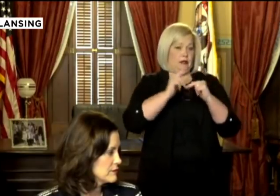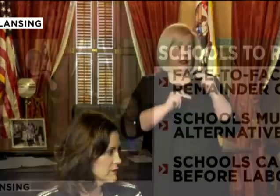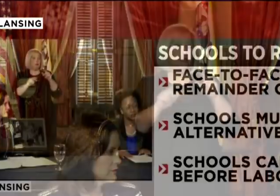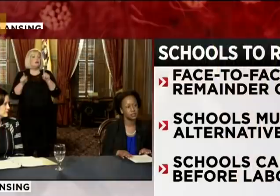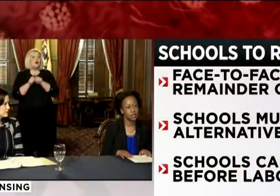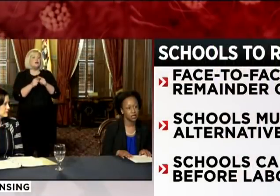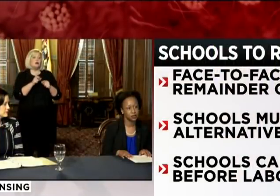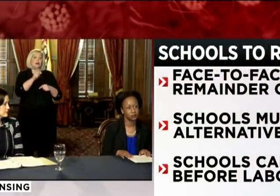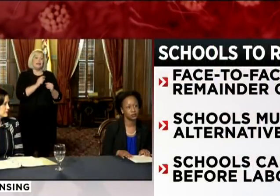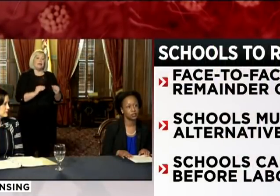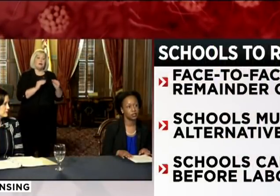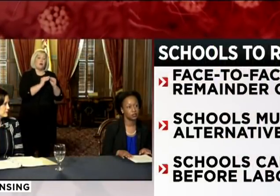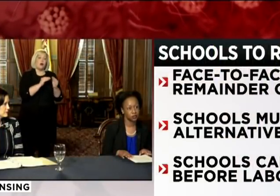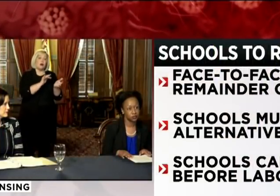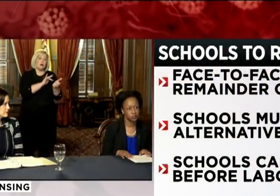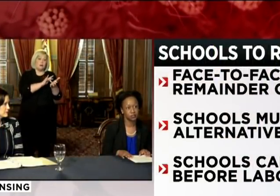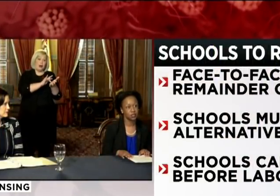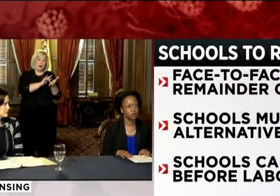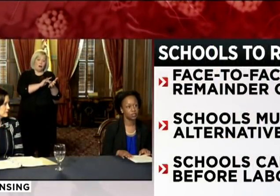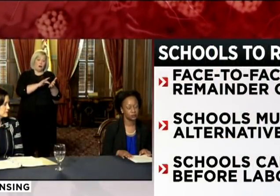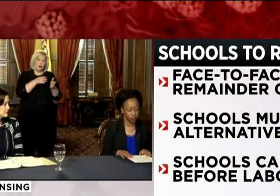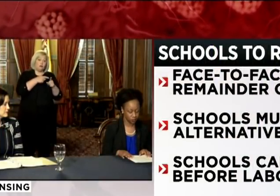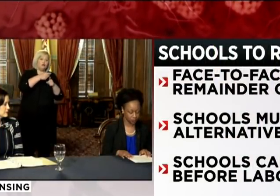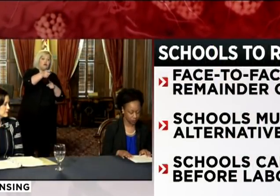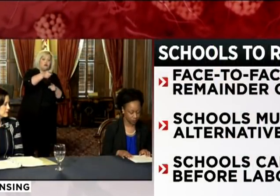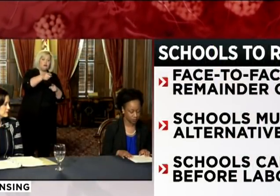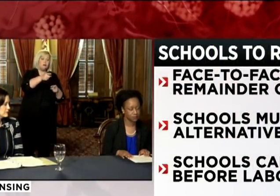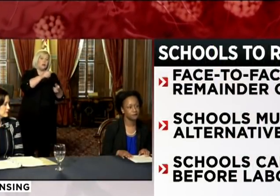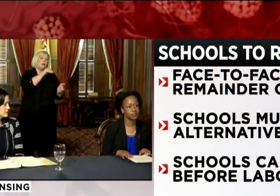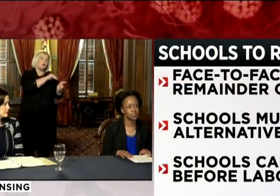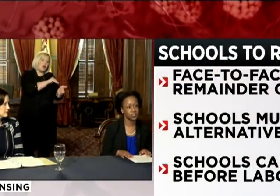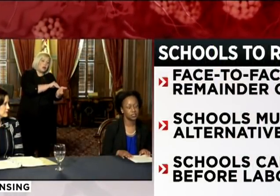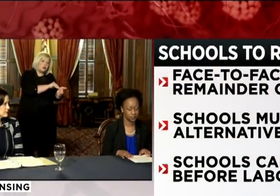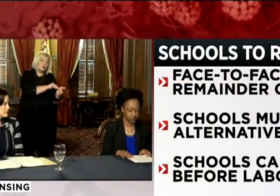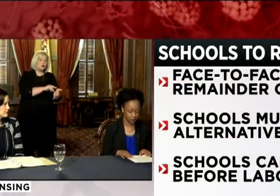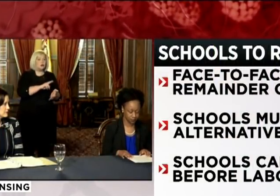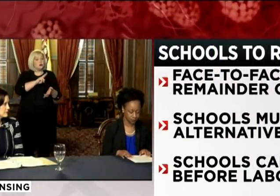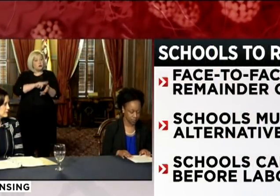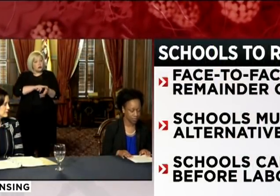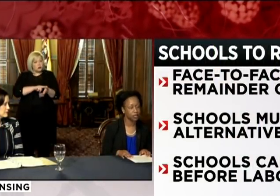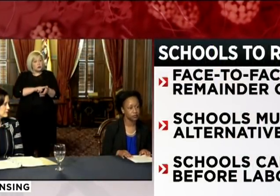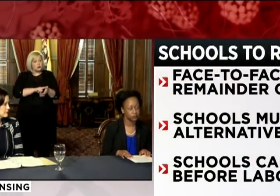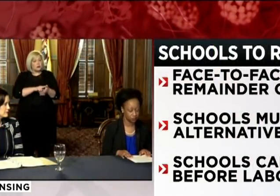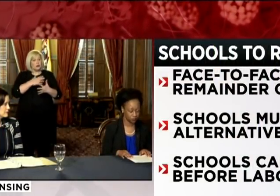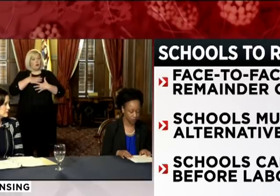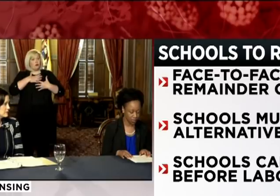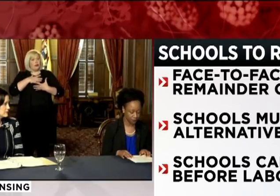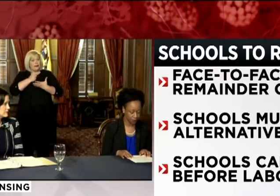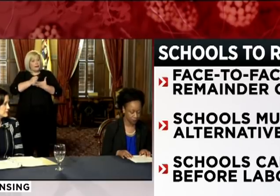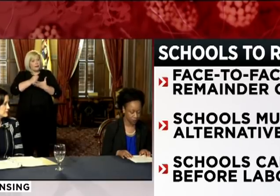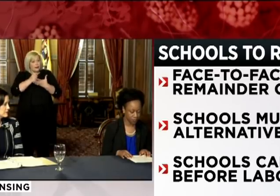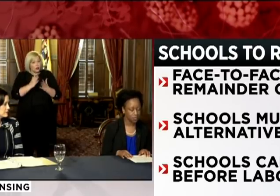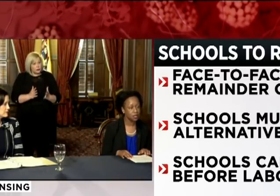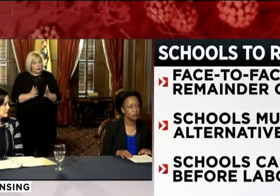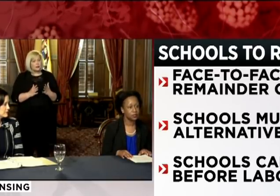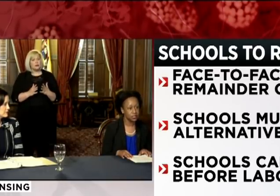medical professionals, doctors, nurses, respiratory therapists, physician assistants, and others to